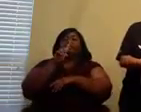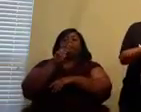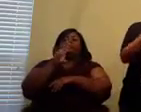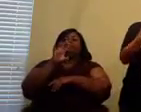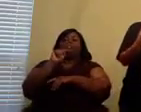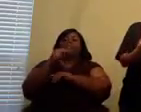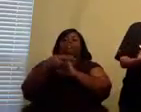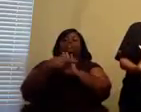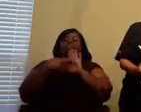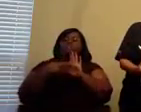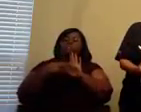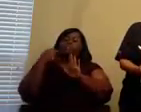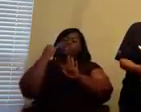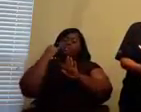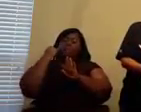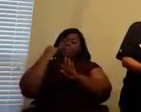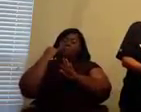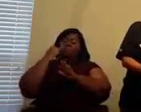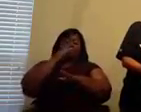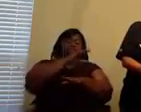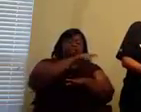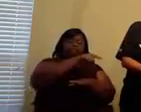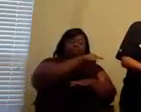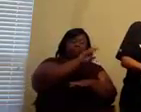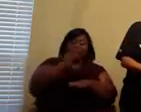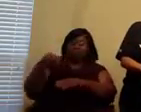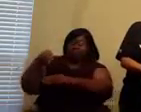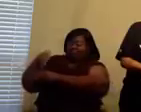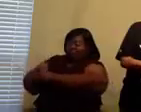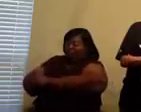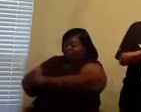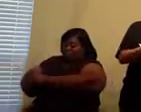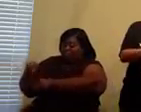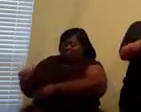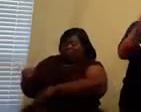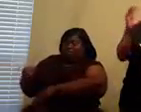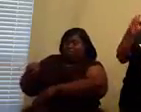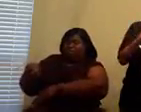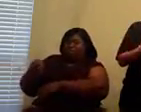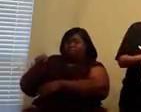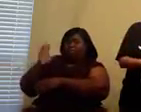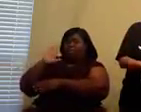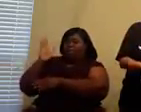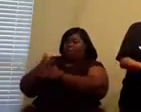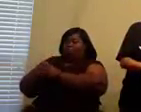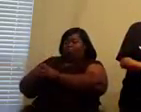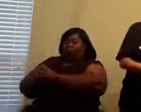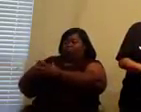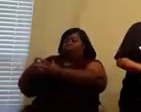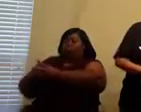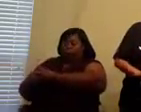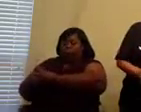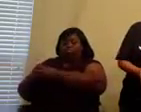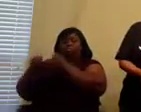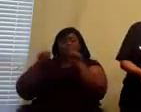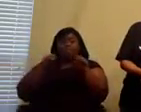So if we were to put it in our purse, it could potentially, it'll blow up, it could potentially pop.